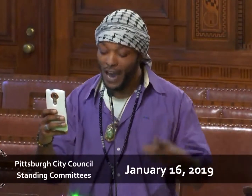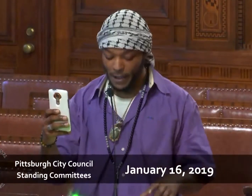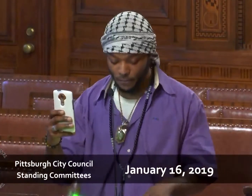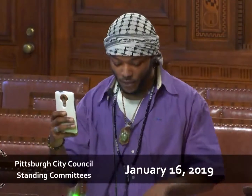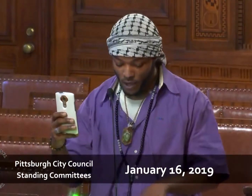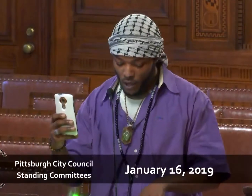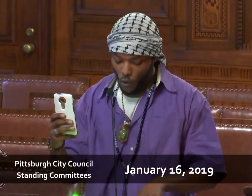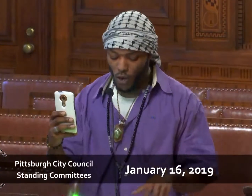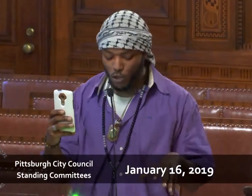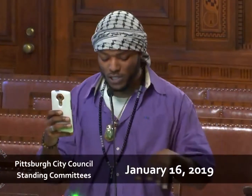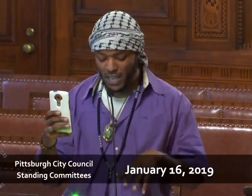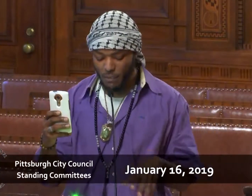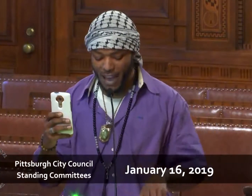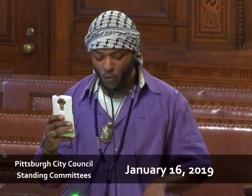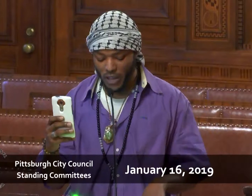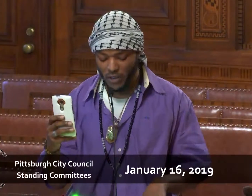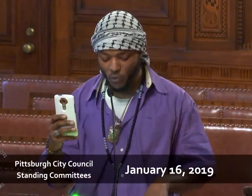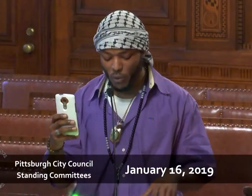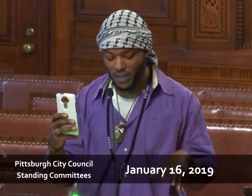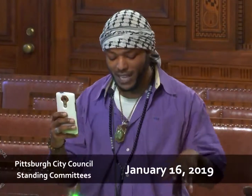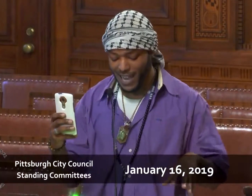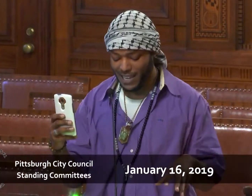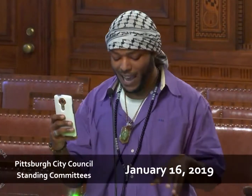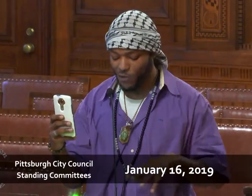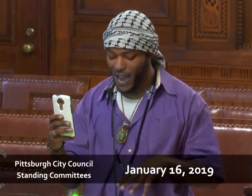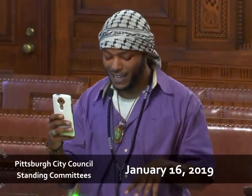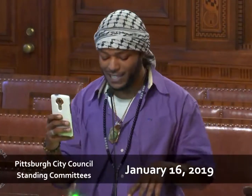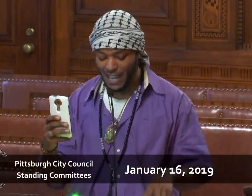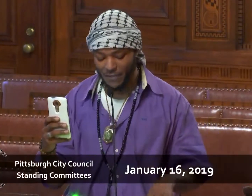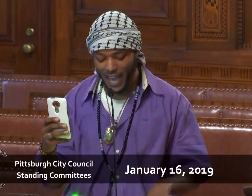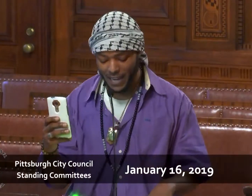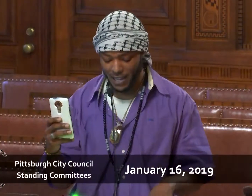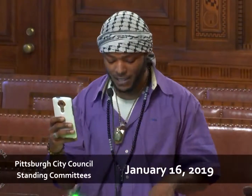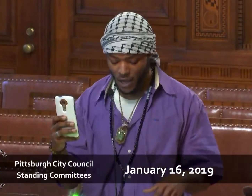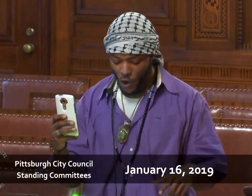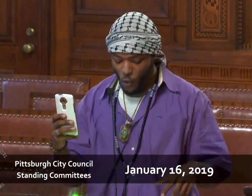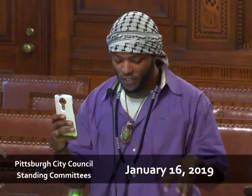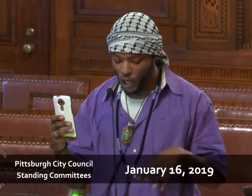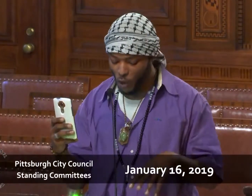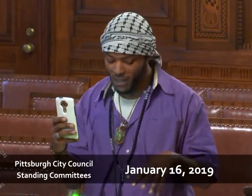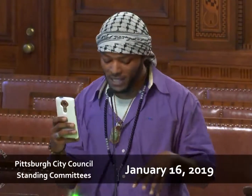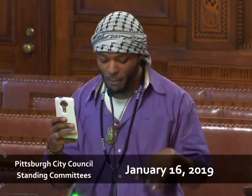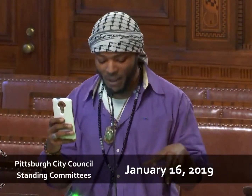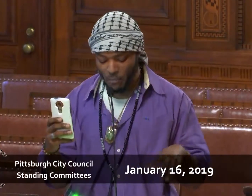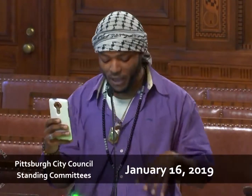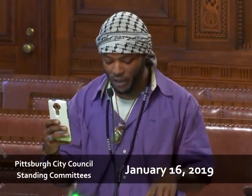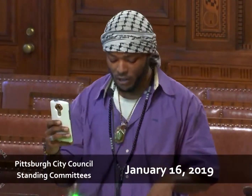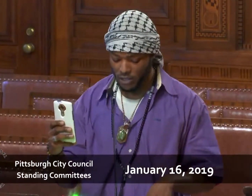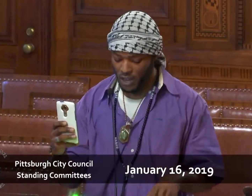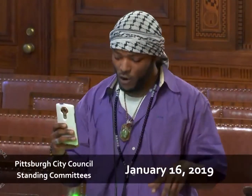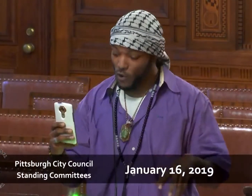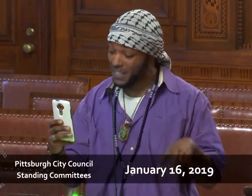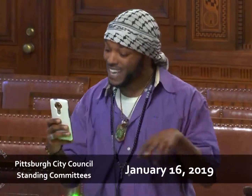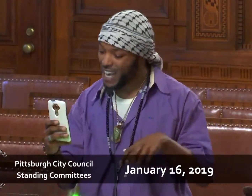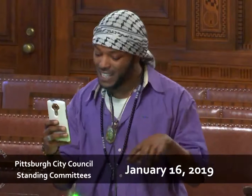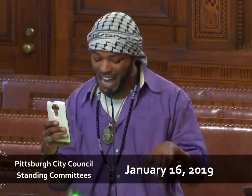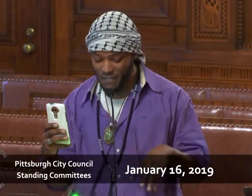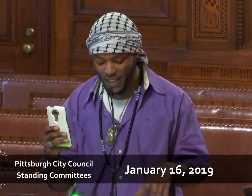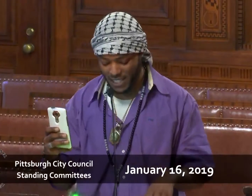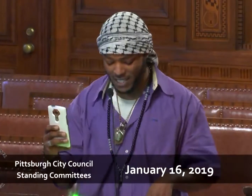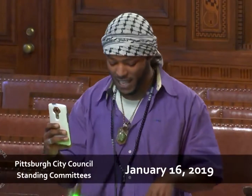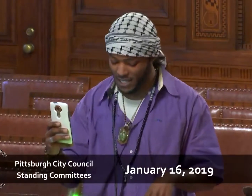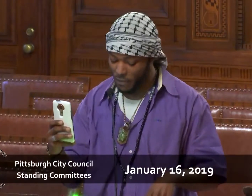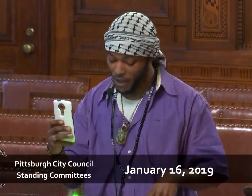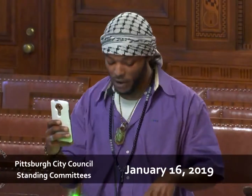government. Why? Well, you see, back when we were attacking Iraqis and Afghanis with turbans and big beards, from the